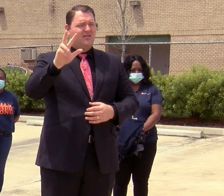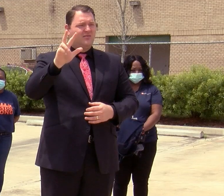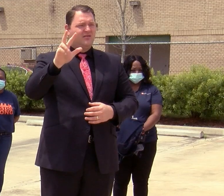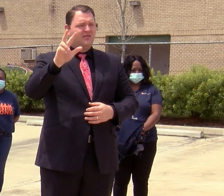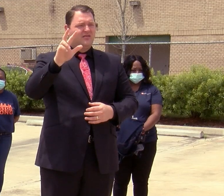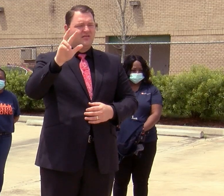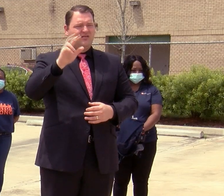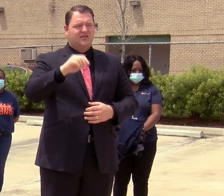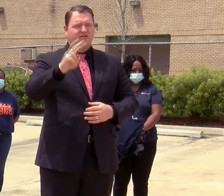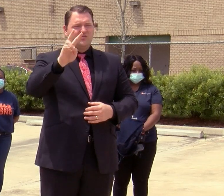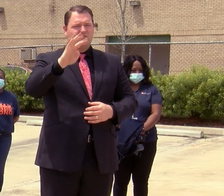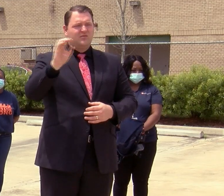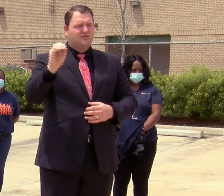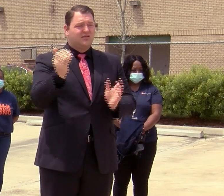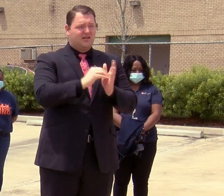512-883-2400. That's